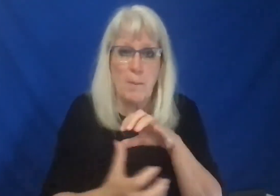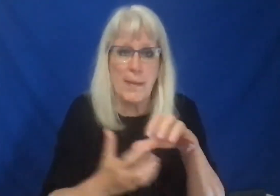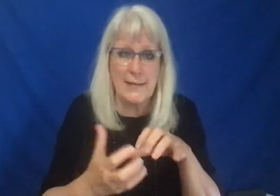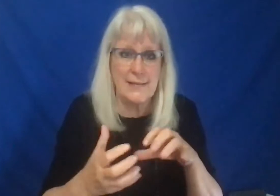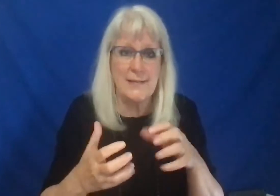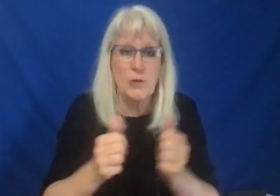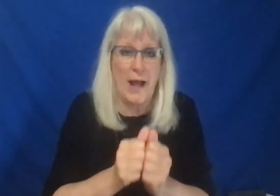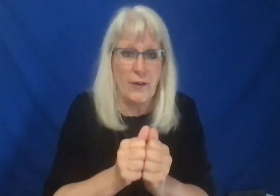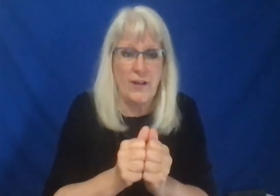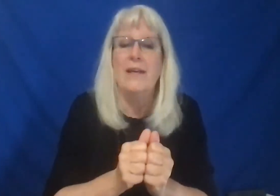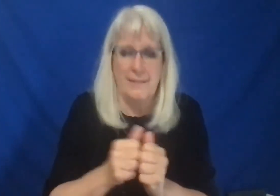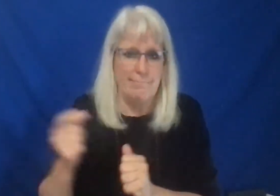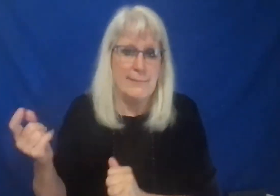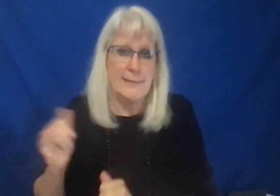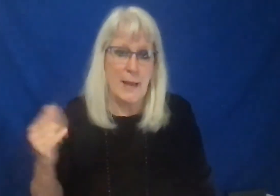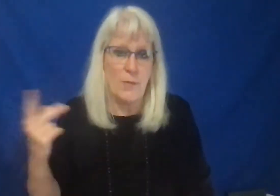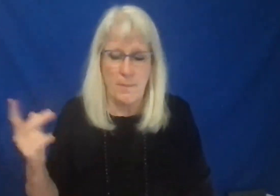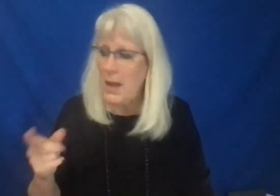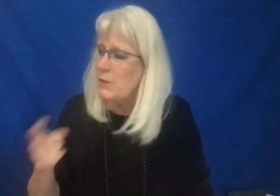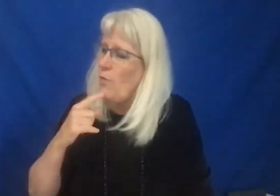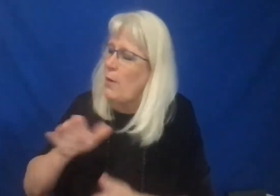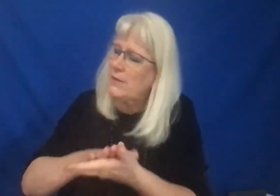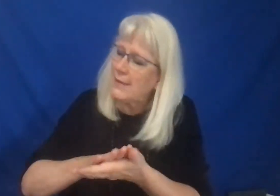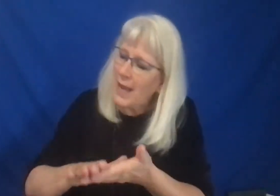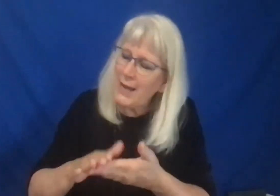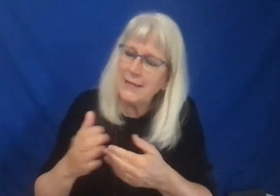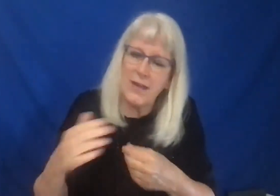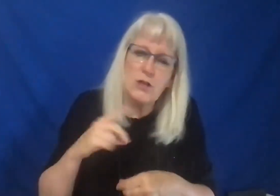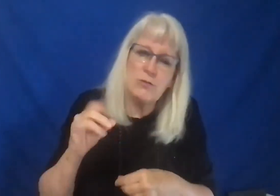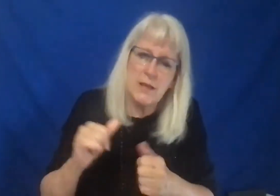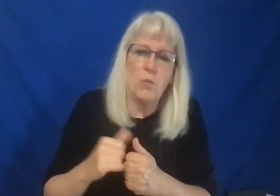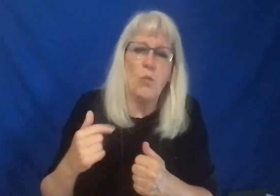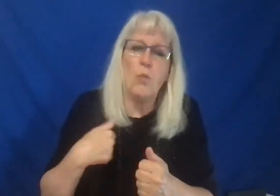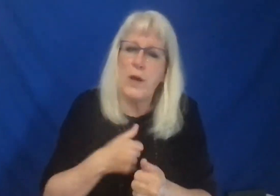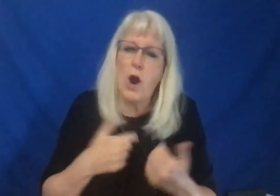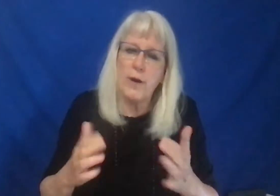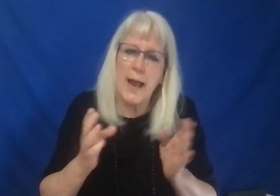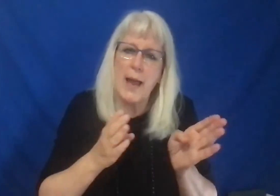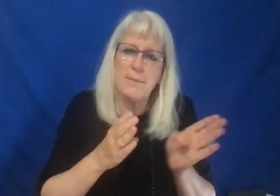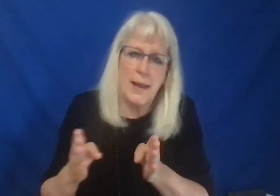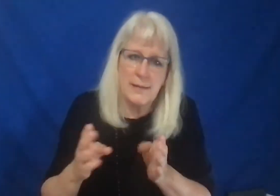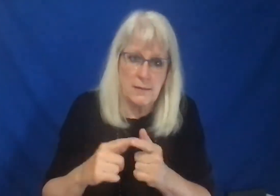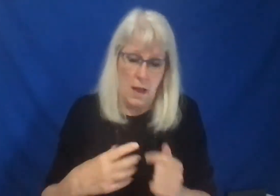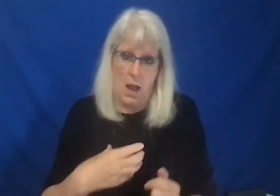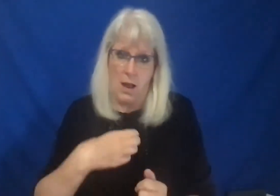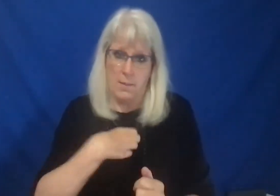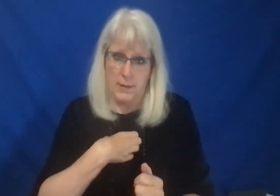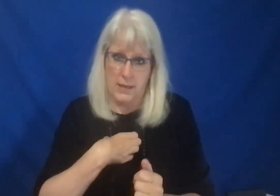you did. And I had our own plans. And in the future, because a complaint is a request for behavior change in